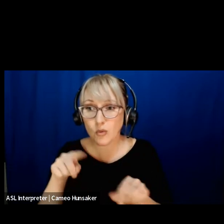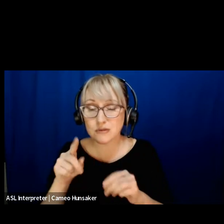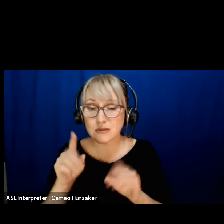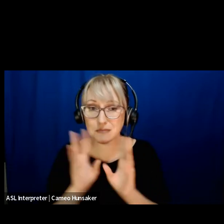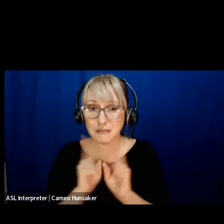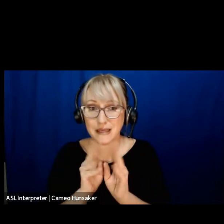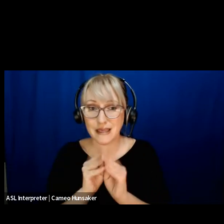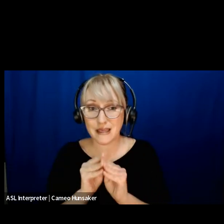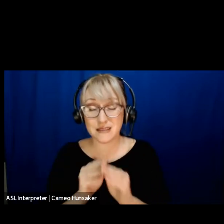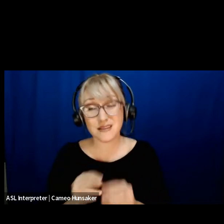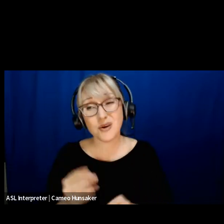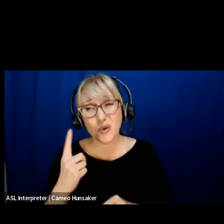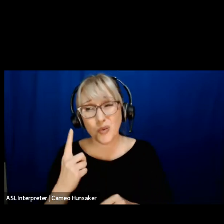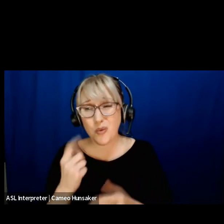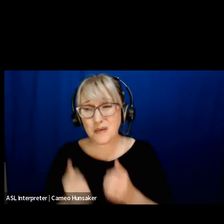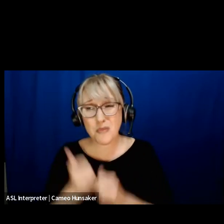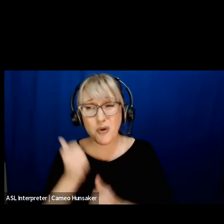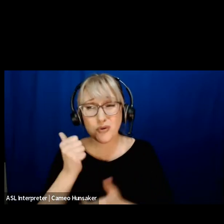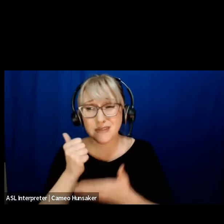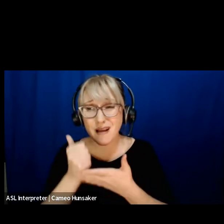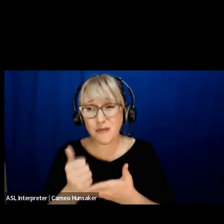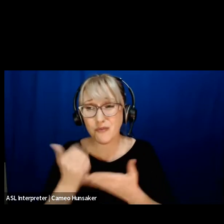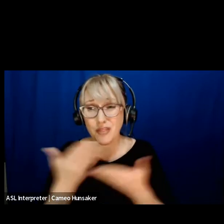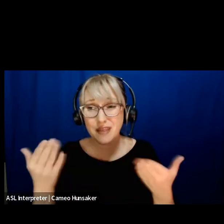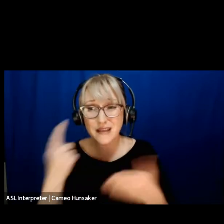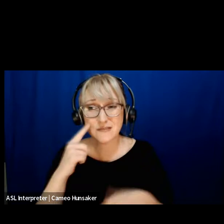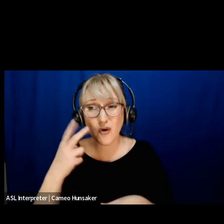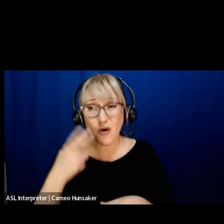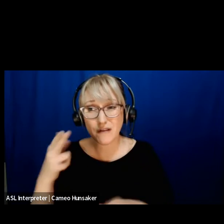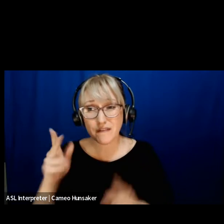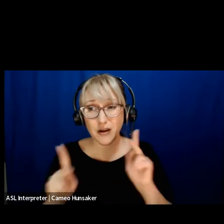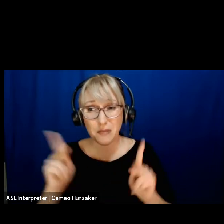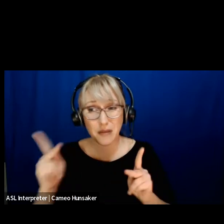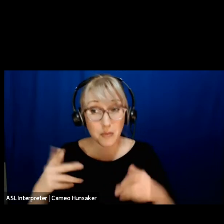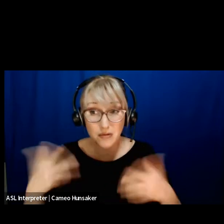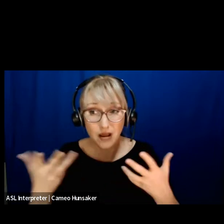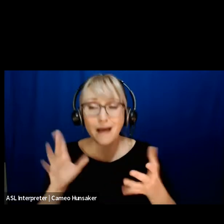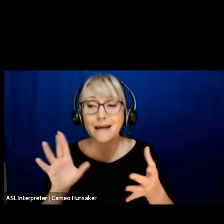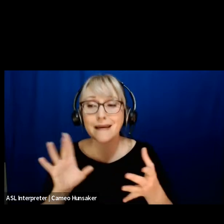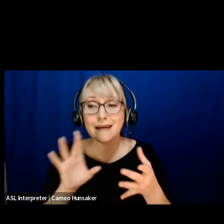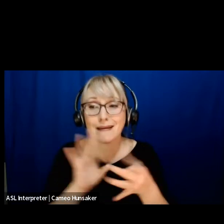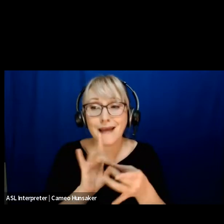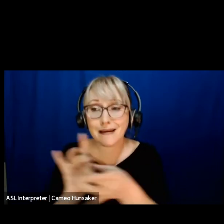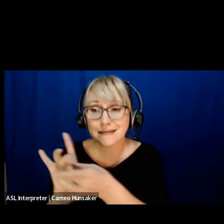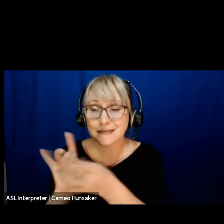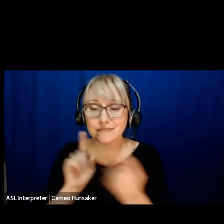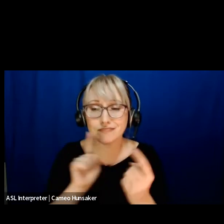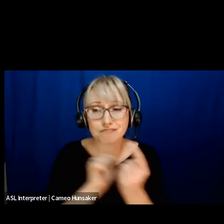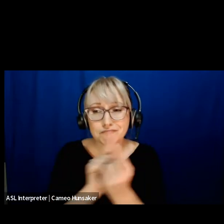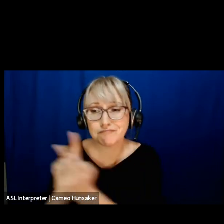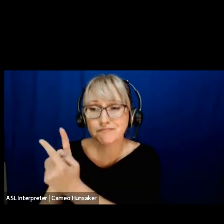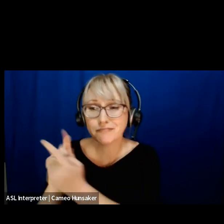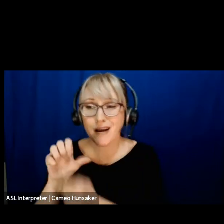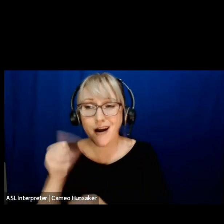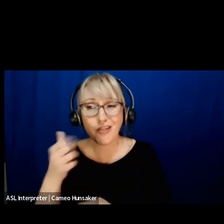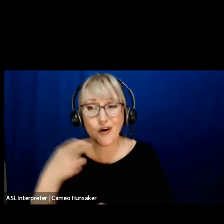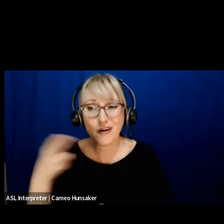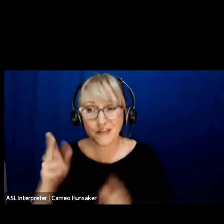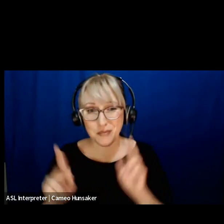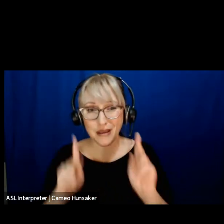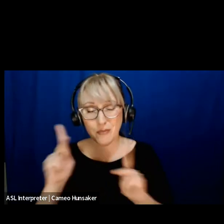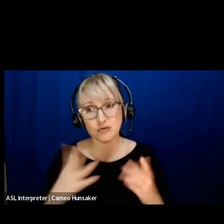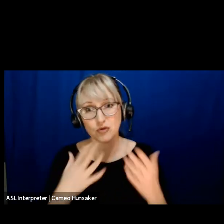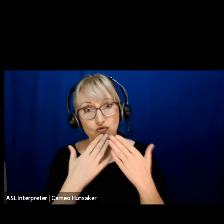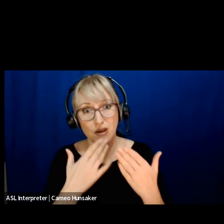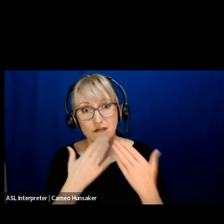people is to connect with other hard of hearing people. So we really are grateful for those chapters, and also our chapter